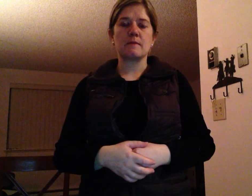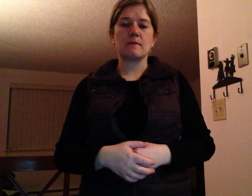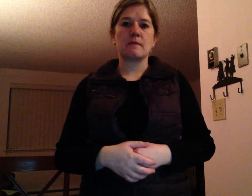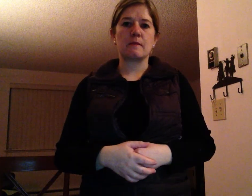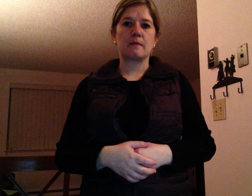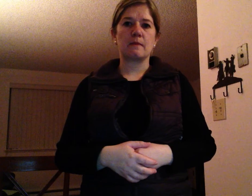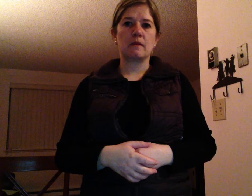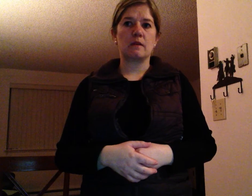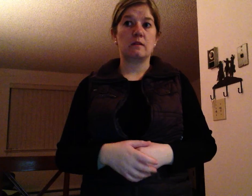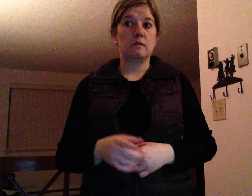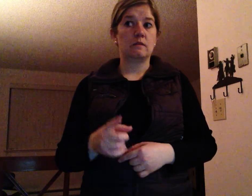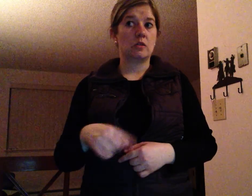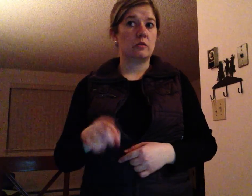Are you listening?